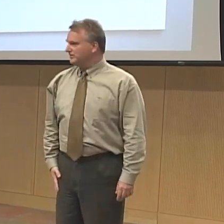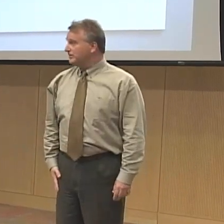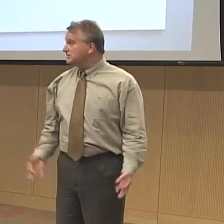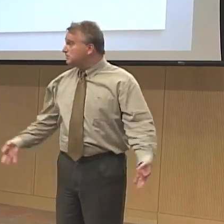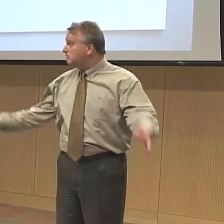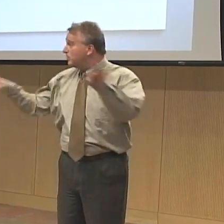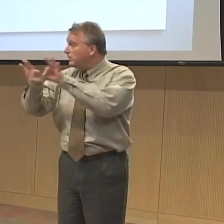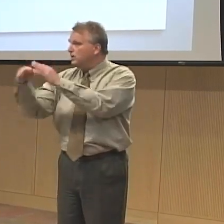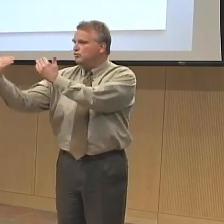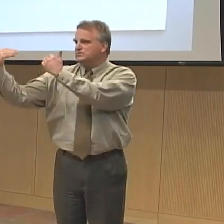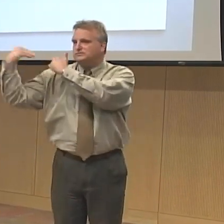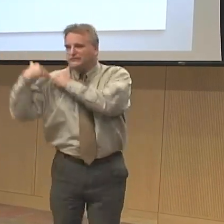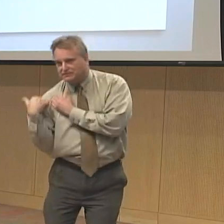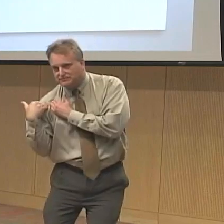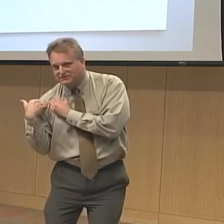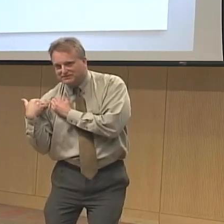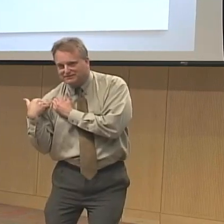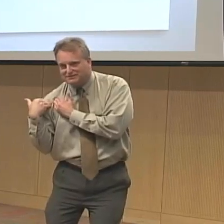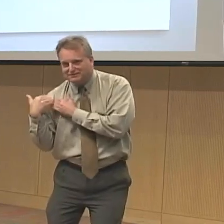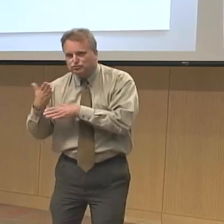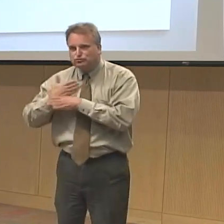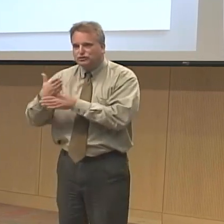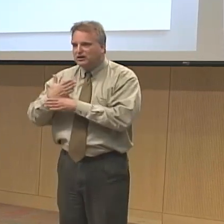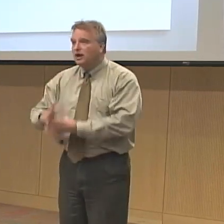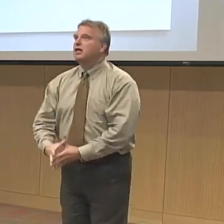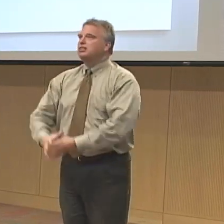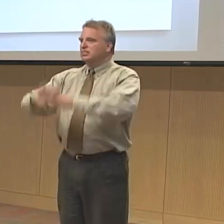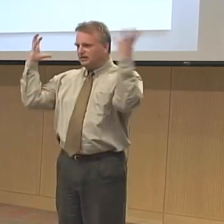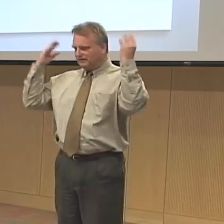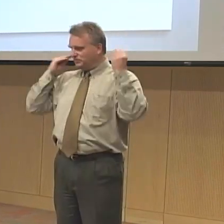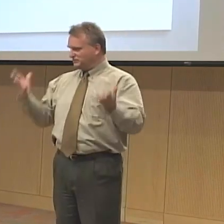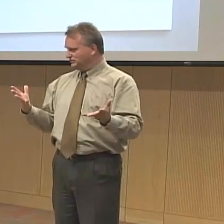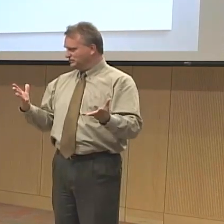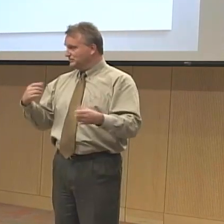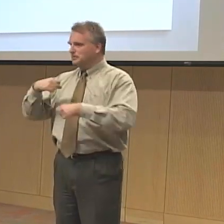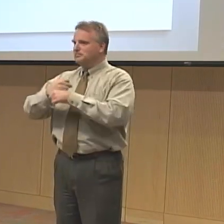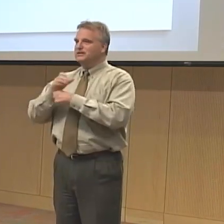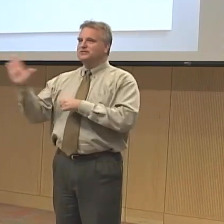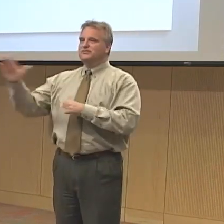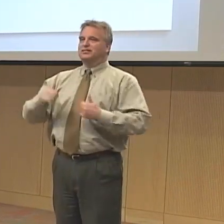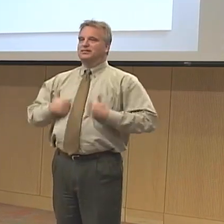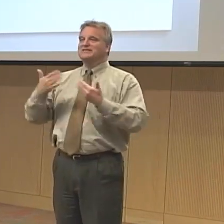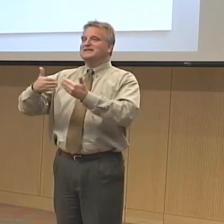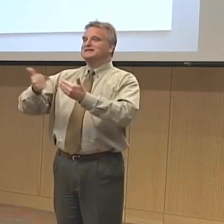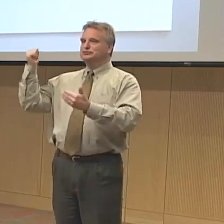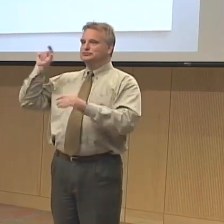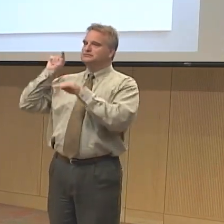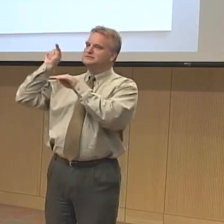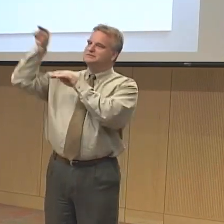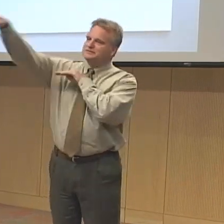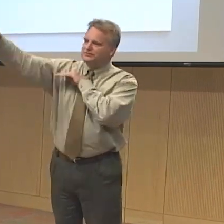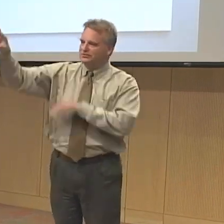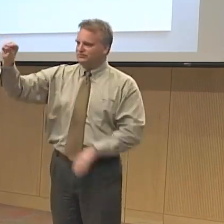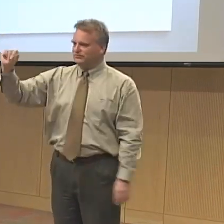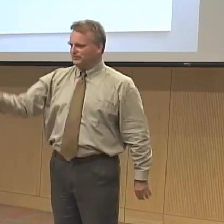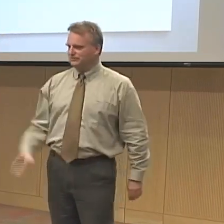there. And it's an important responsibility that we all share information with each other to make our lives easier down the